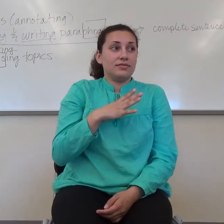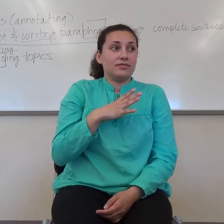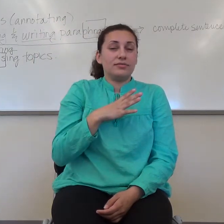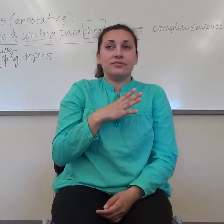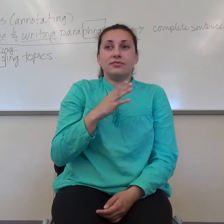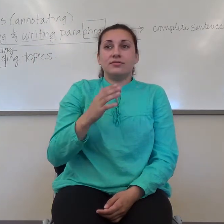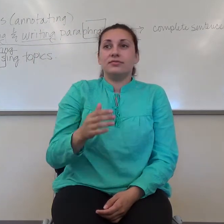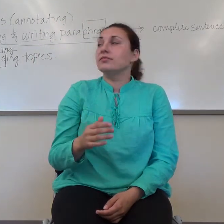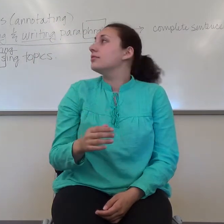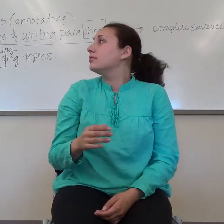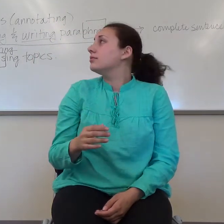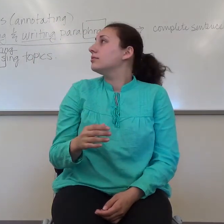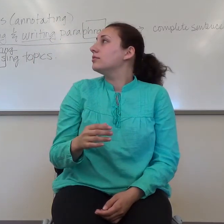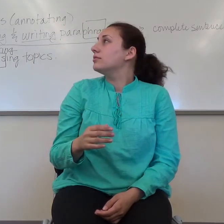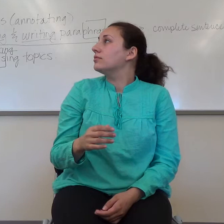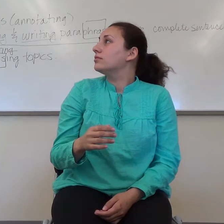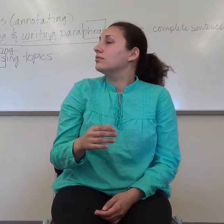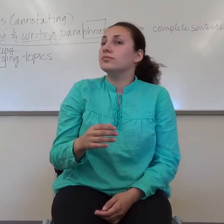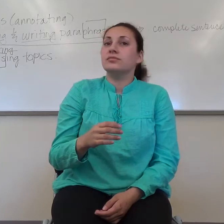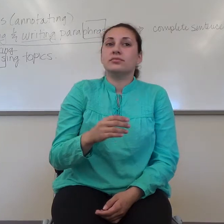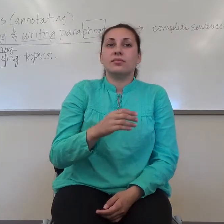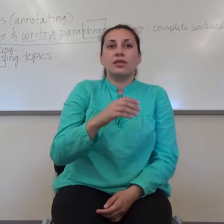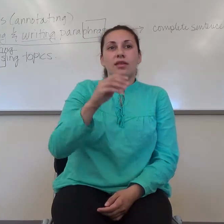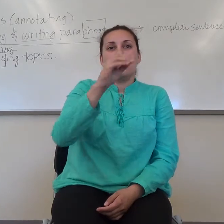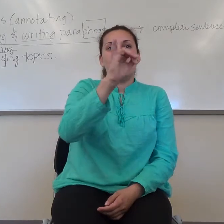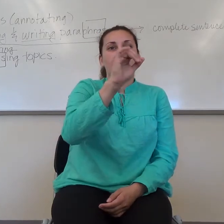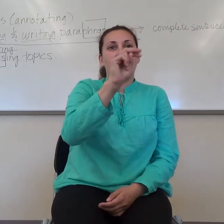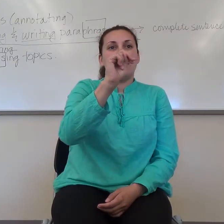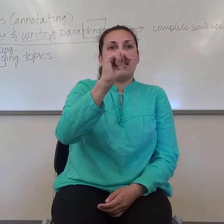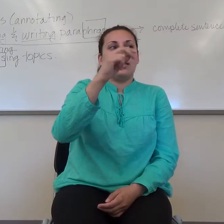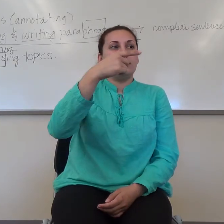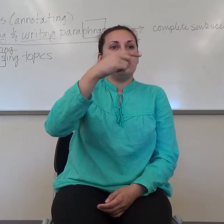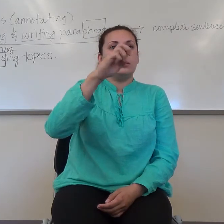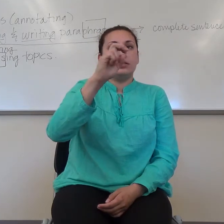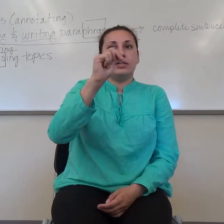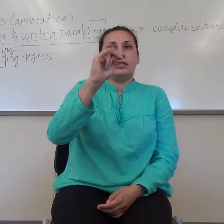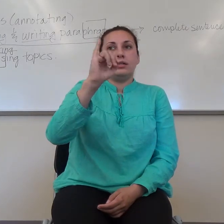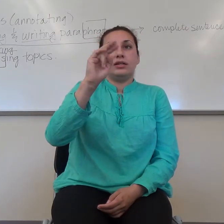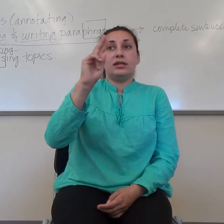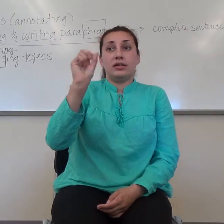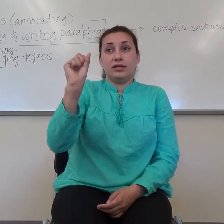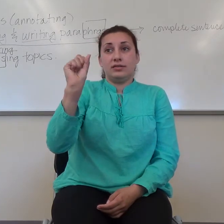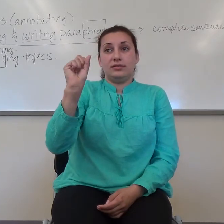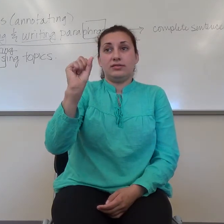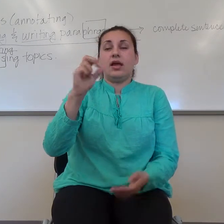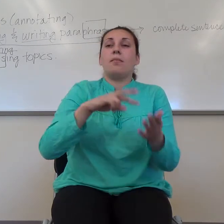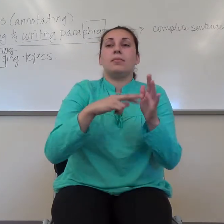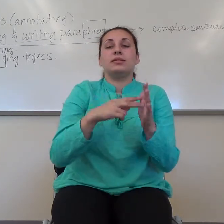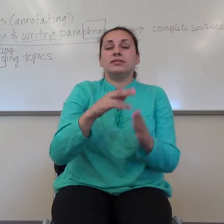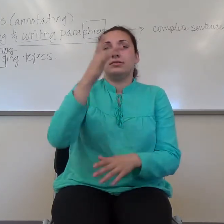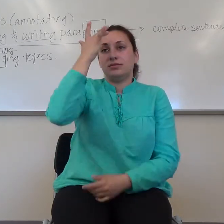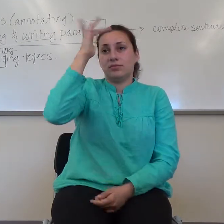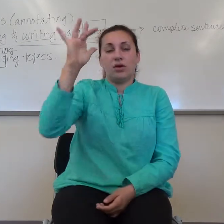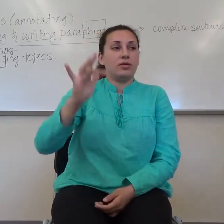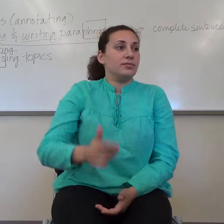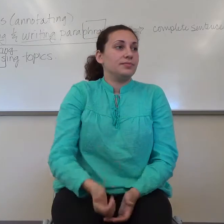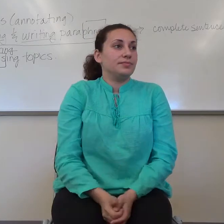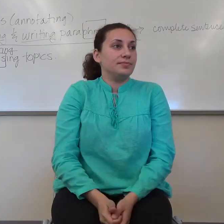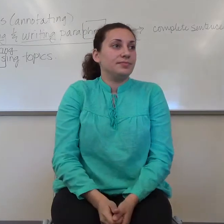own. Ingenious? Yeah, ingenious inventor. I'm sorry, I went around you and didn't get one